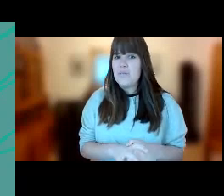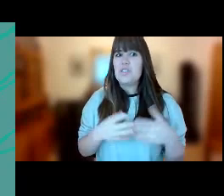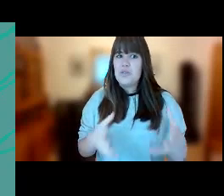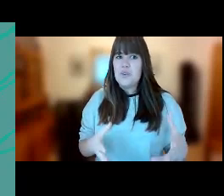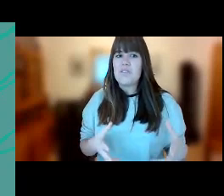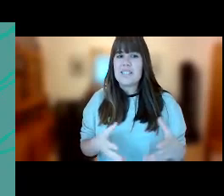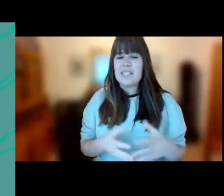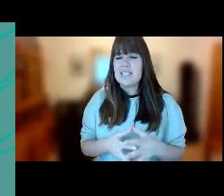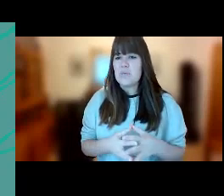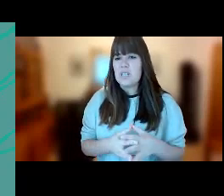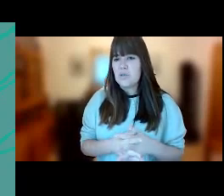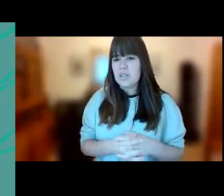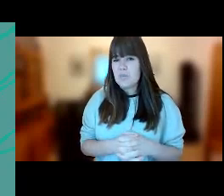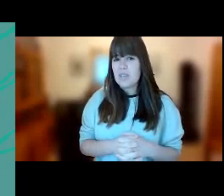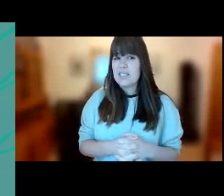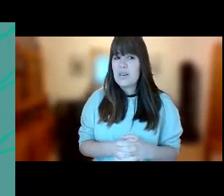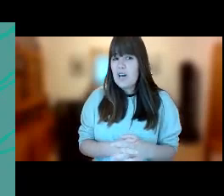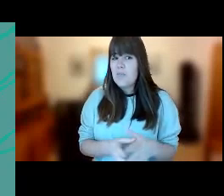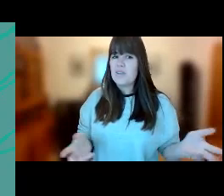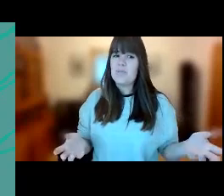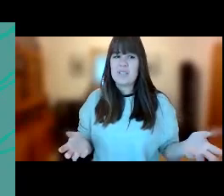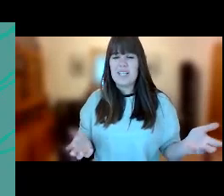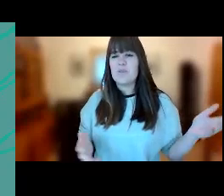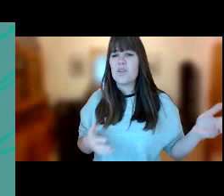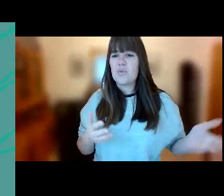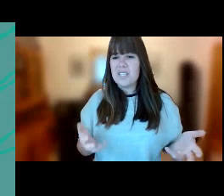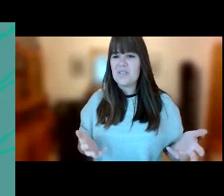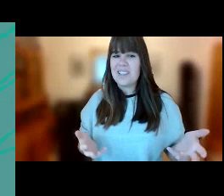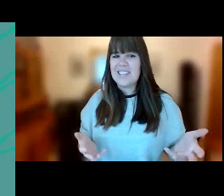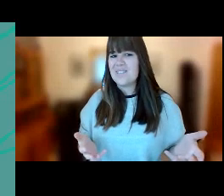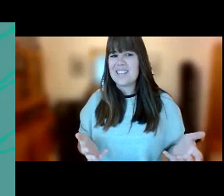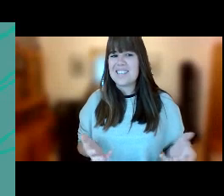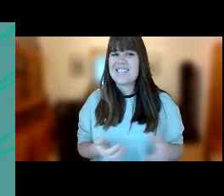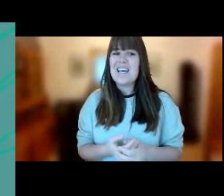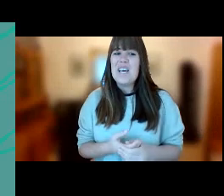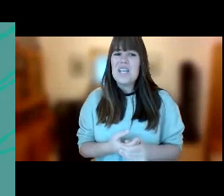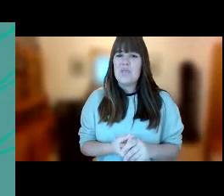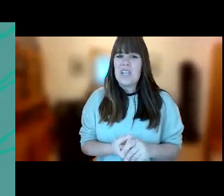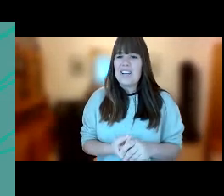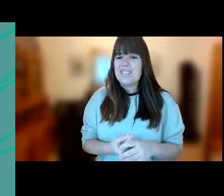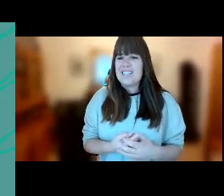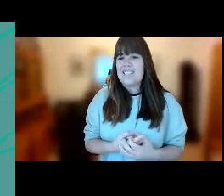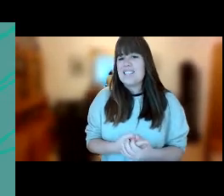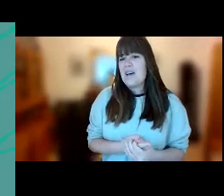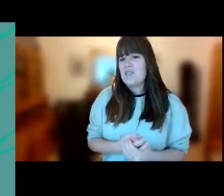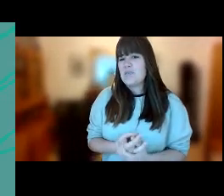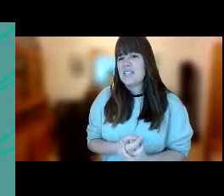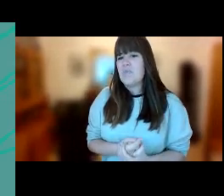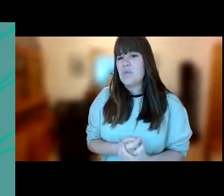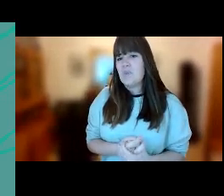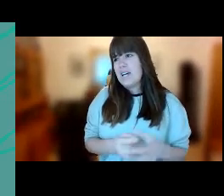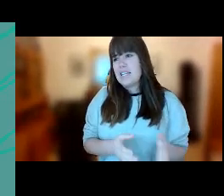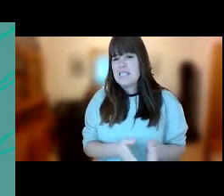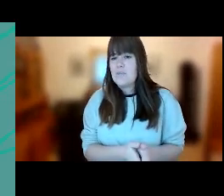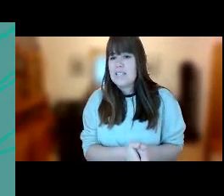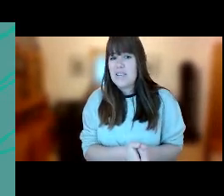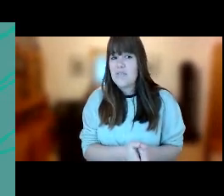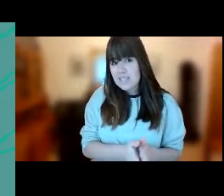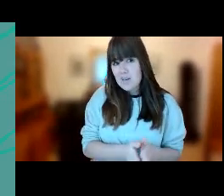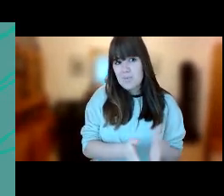kind of visual references as we're talking, because that will help everybody. And the more that we're doing these things, the more that actually it doesn't have to be someone with a